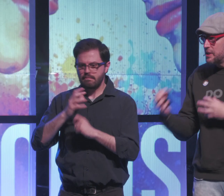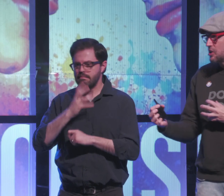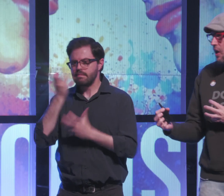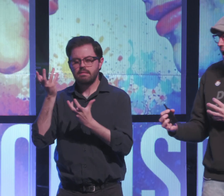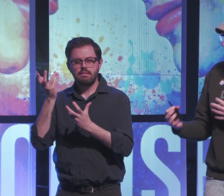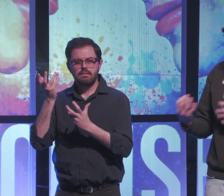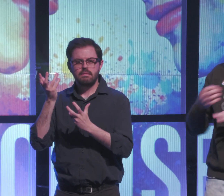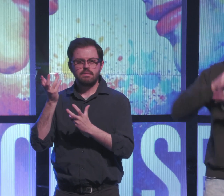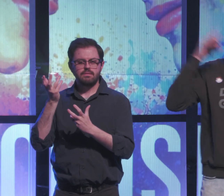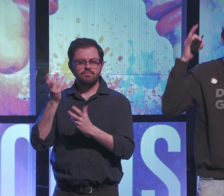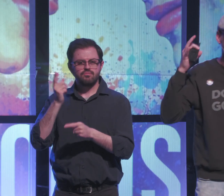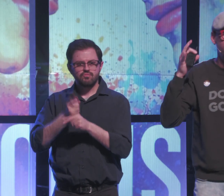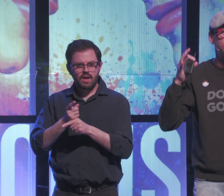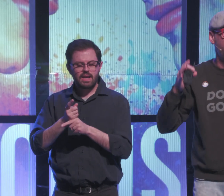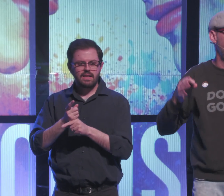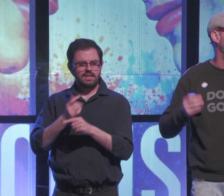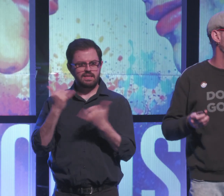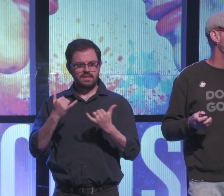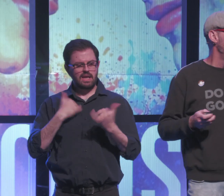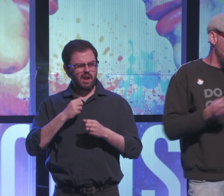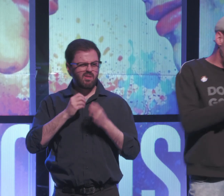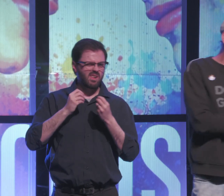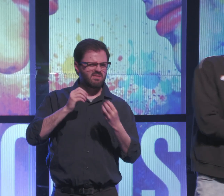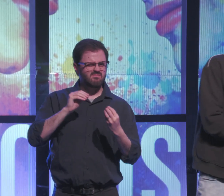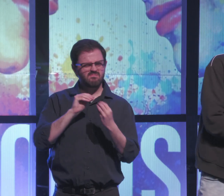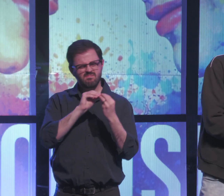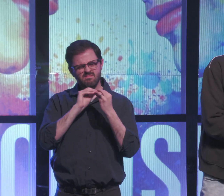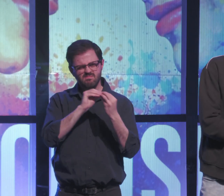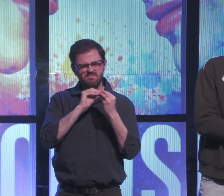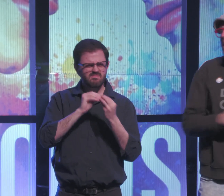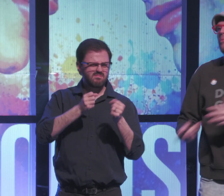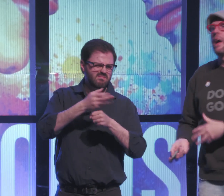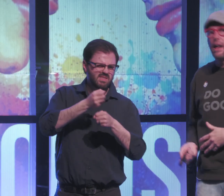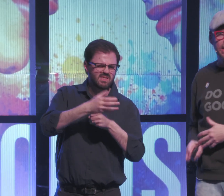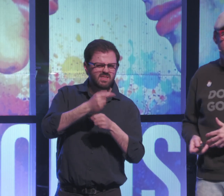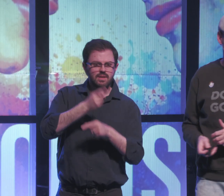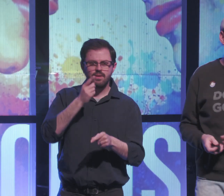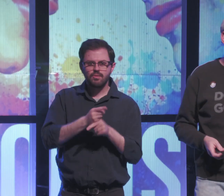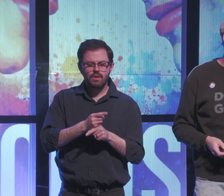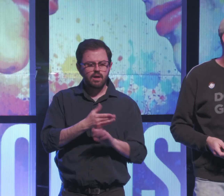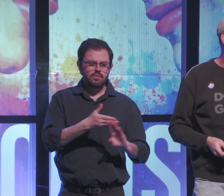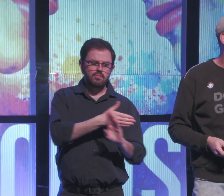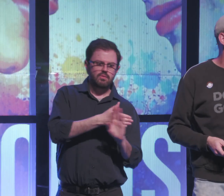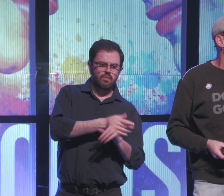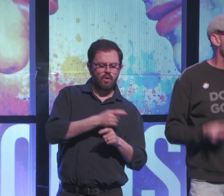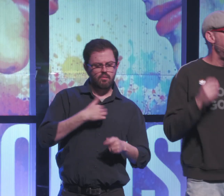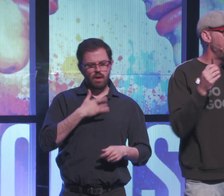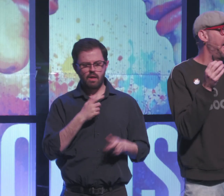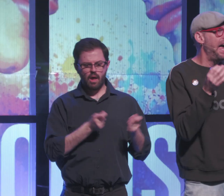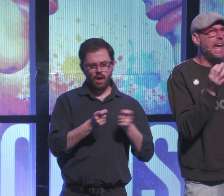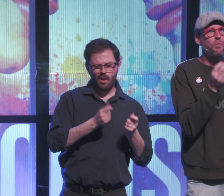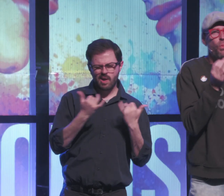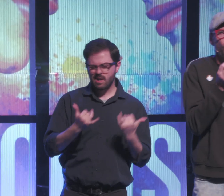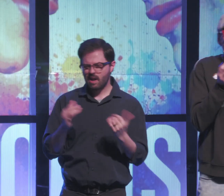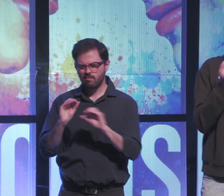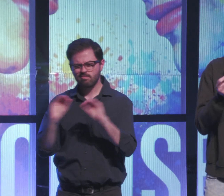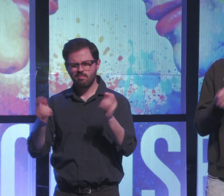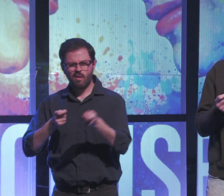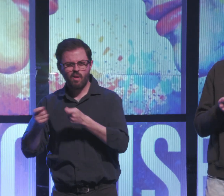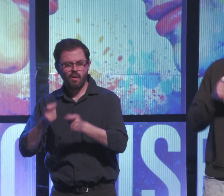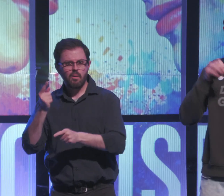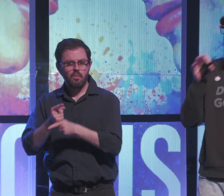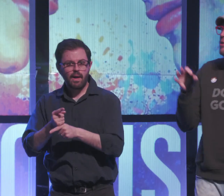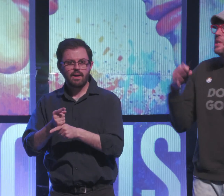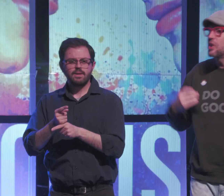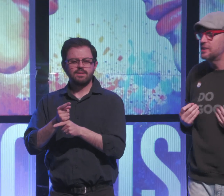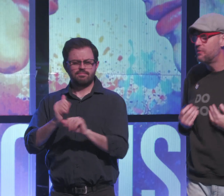Jekyll, Mr. Hyde, we're like, what is going on? We were in control, and then we're out of control, right? And why does that